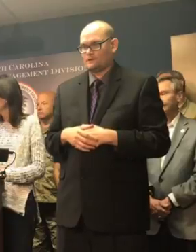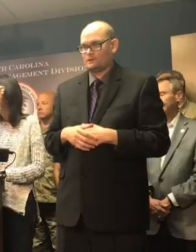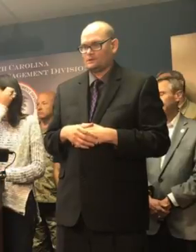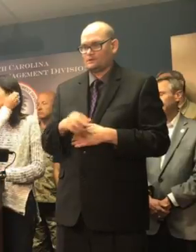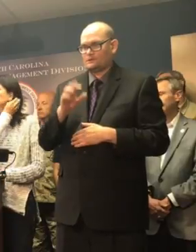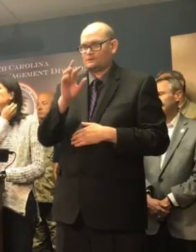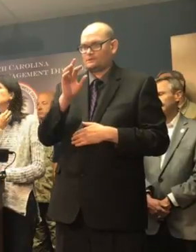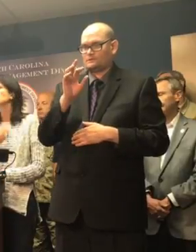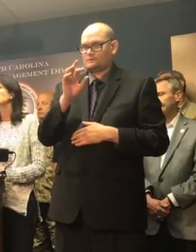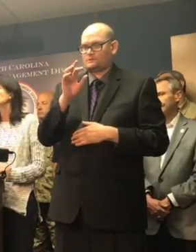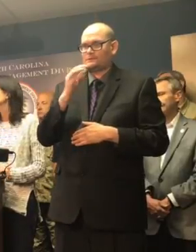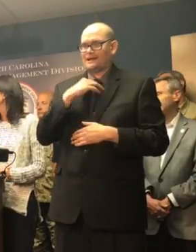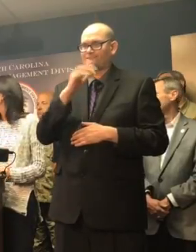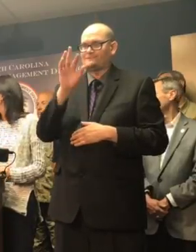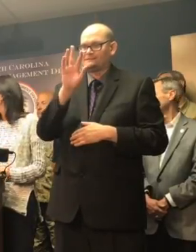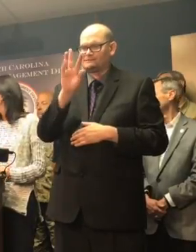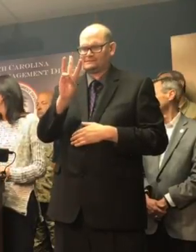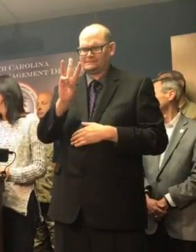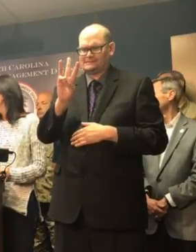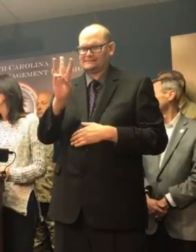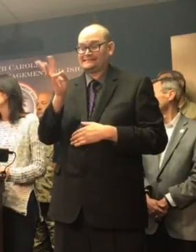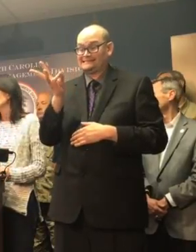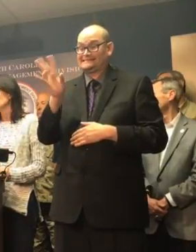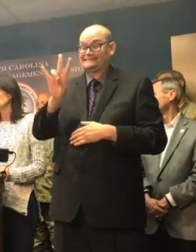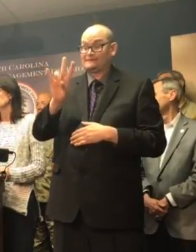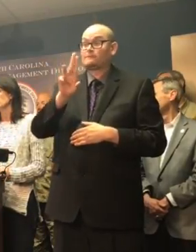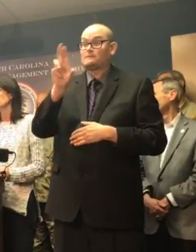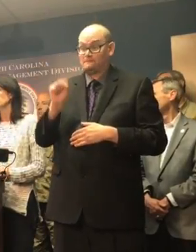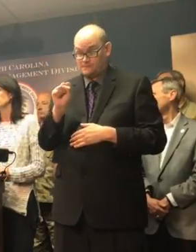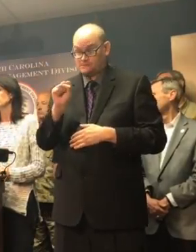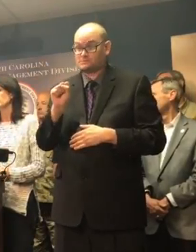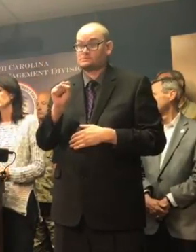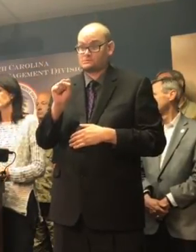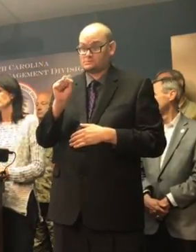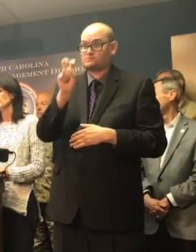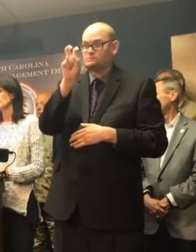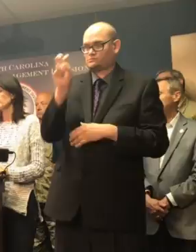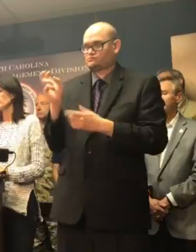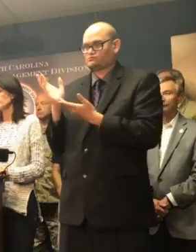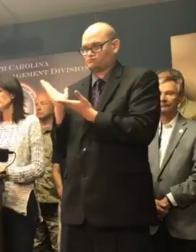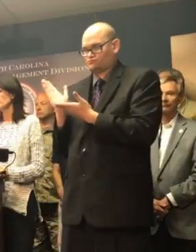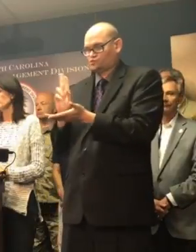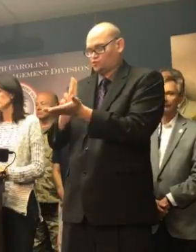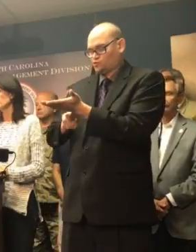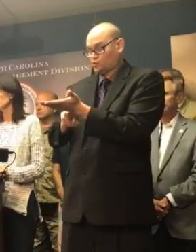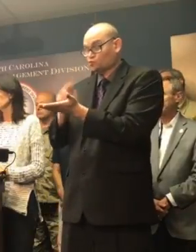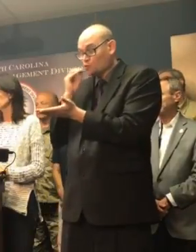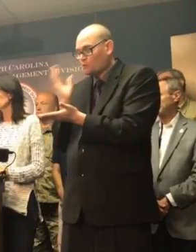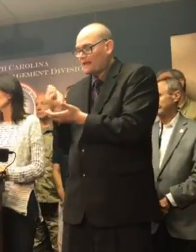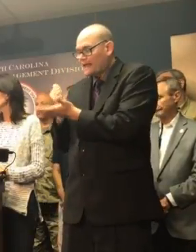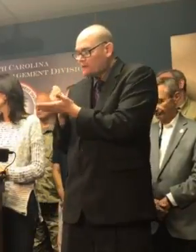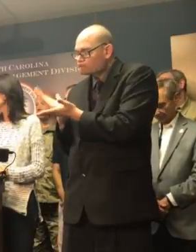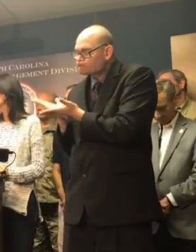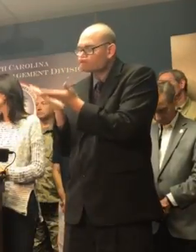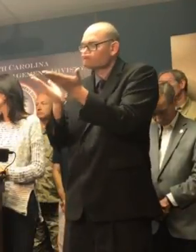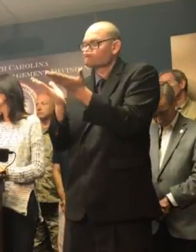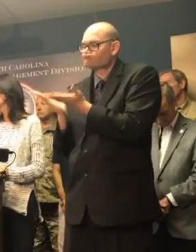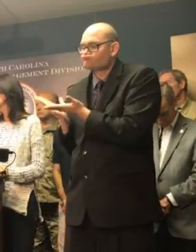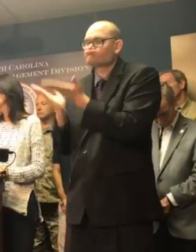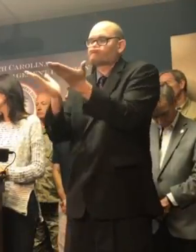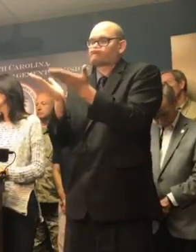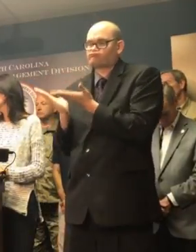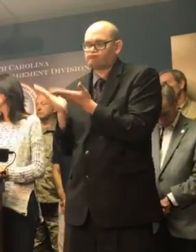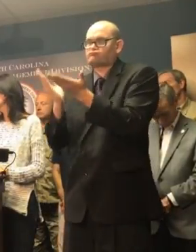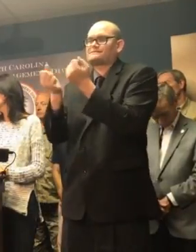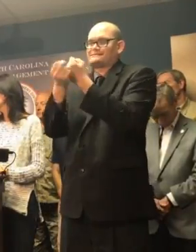to transport folks from nursing homes out of the area of danger. So we were able to utilize at least 67